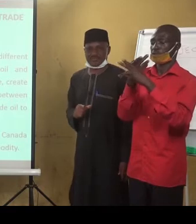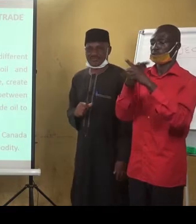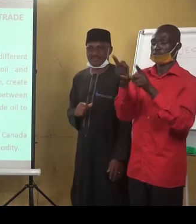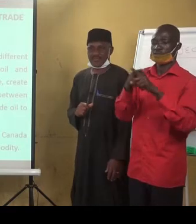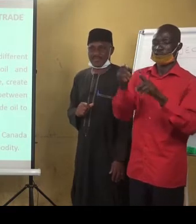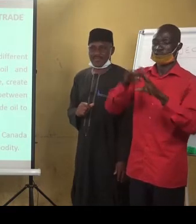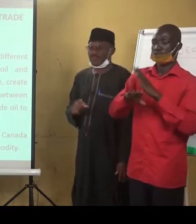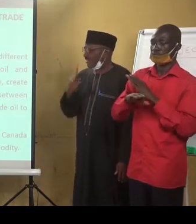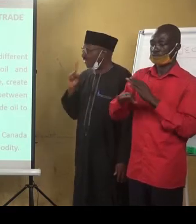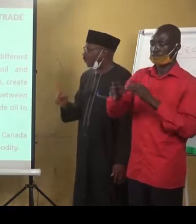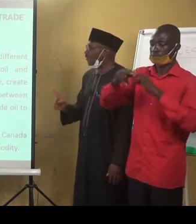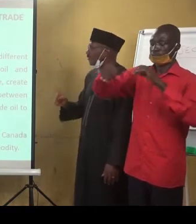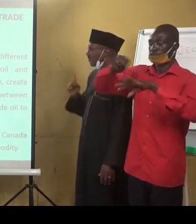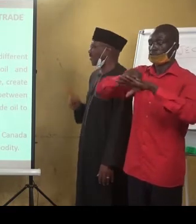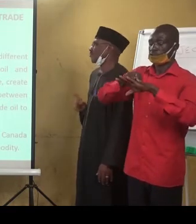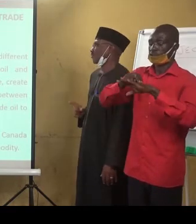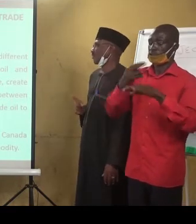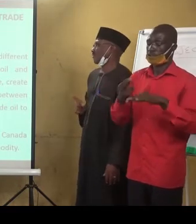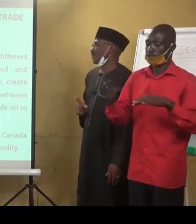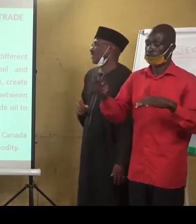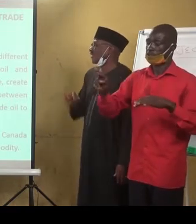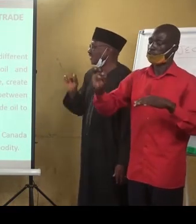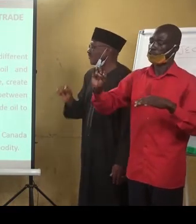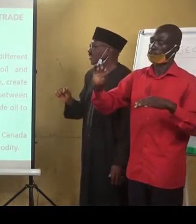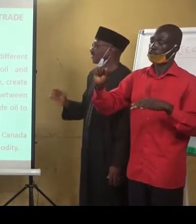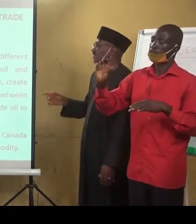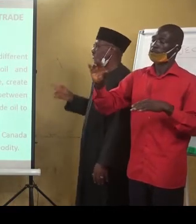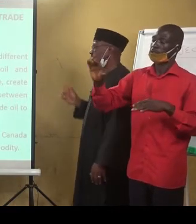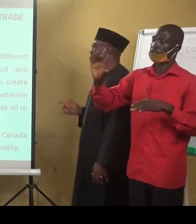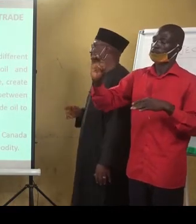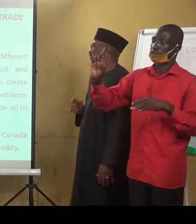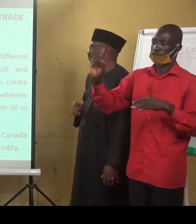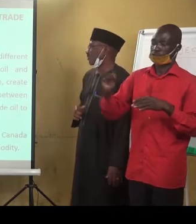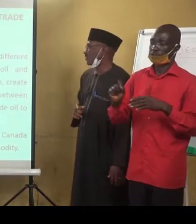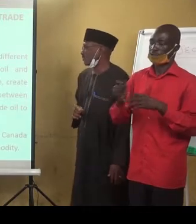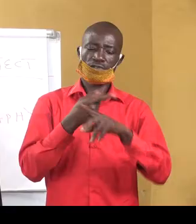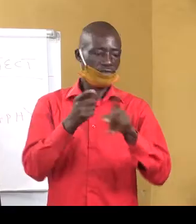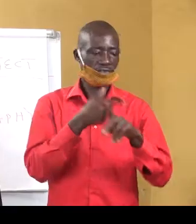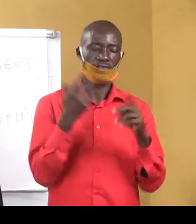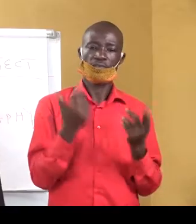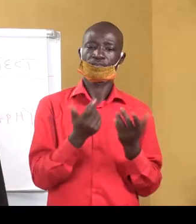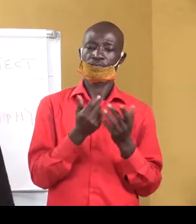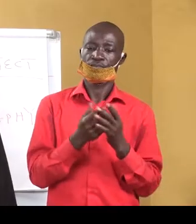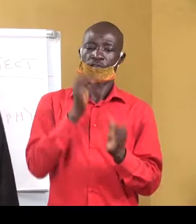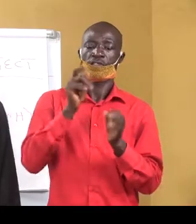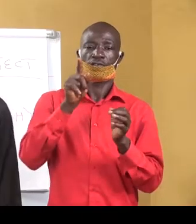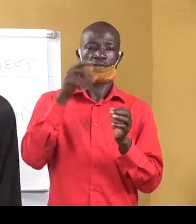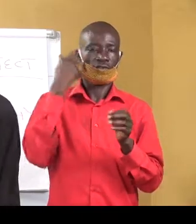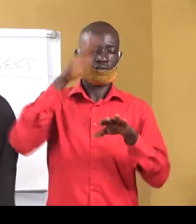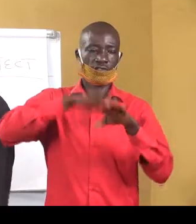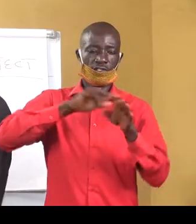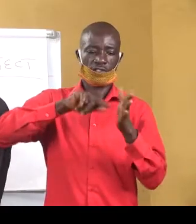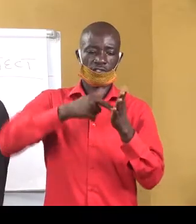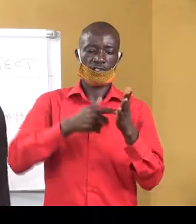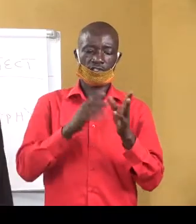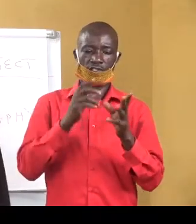resources. That is one of the factors. Differences in natural resources. If you look at this thing